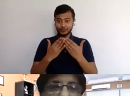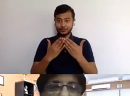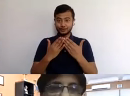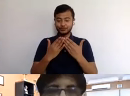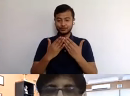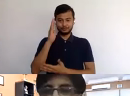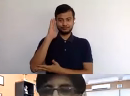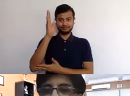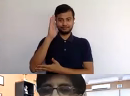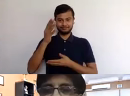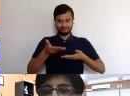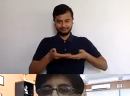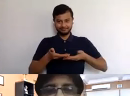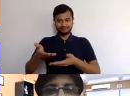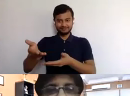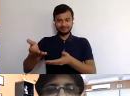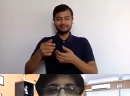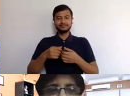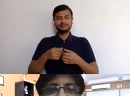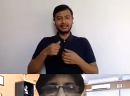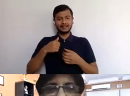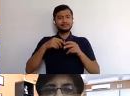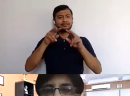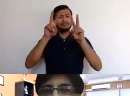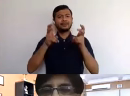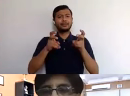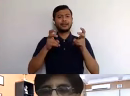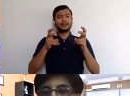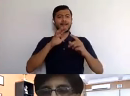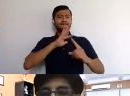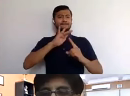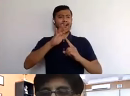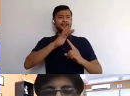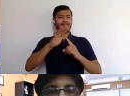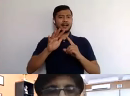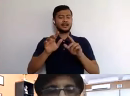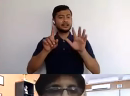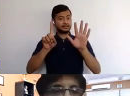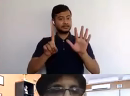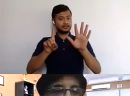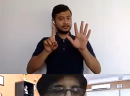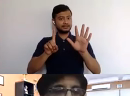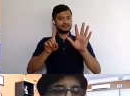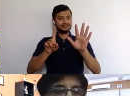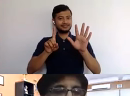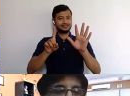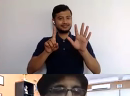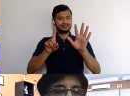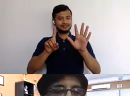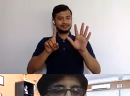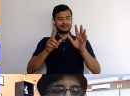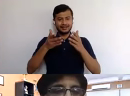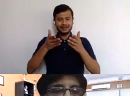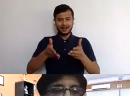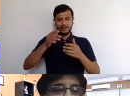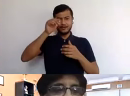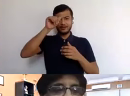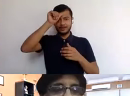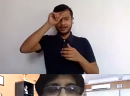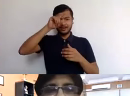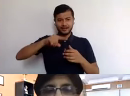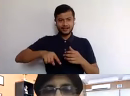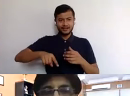Wi-Fi 6 and what is the emerging communication landscape that